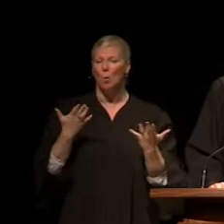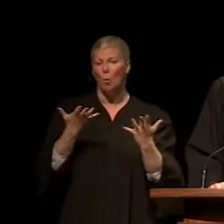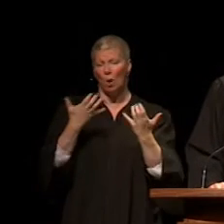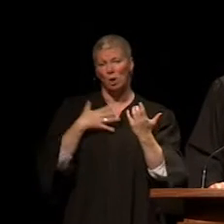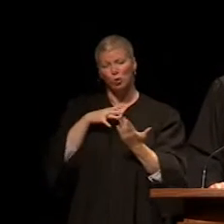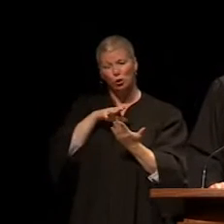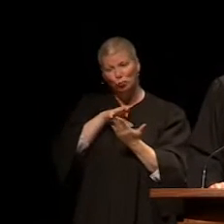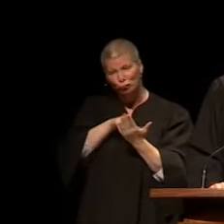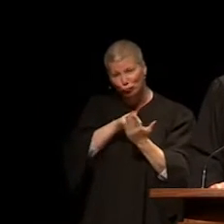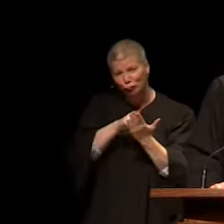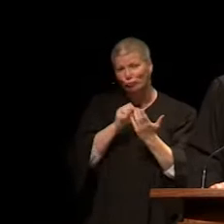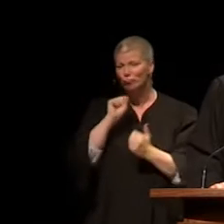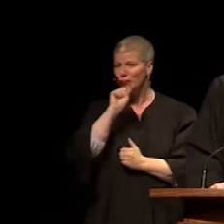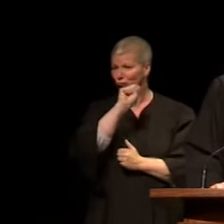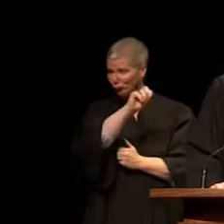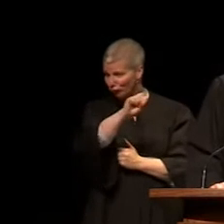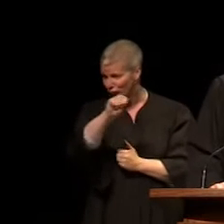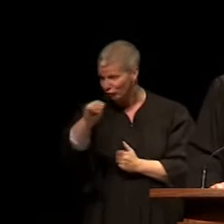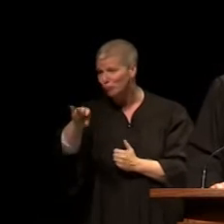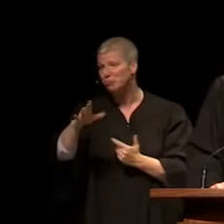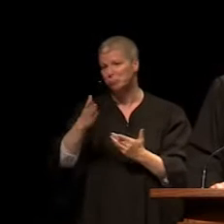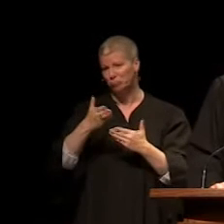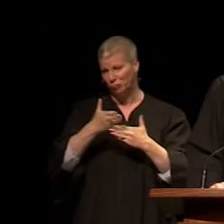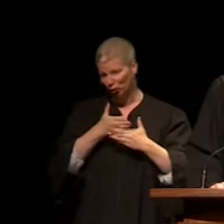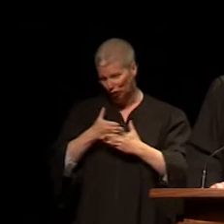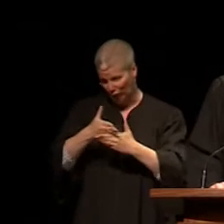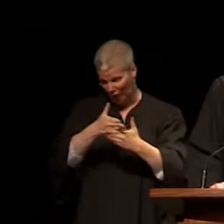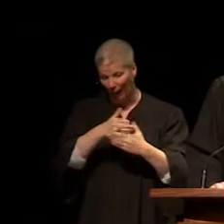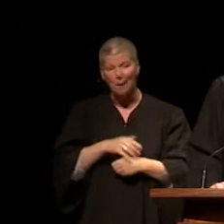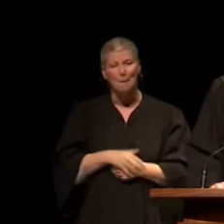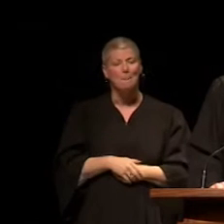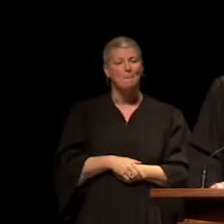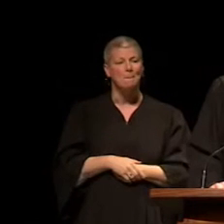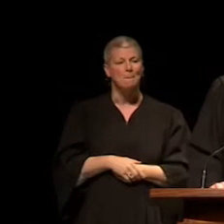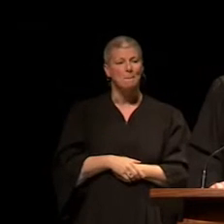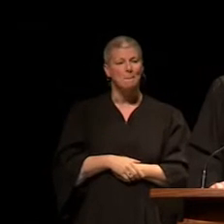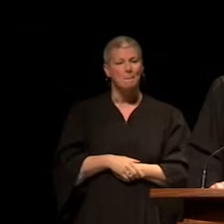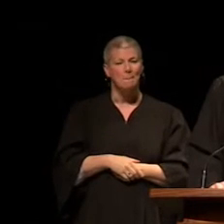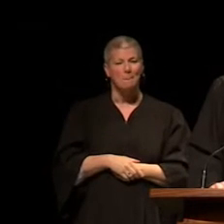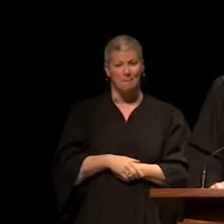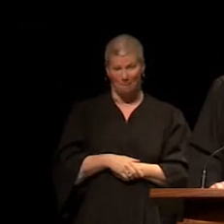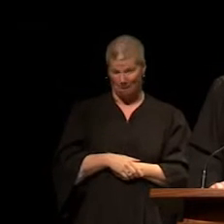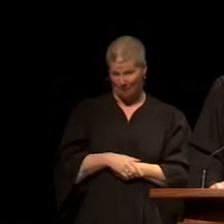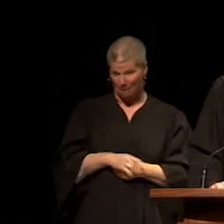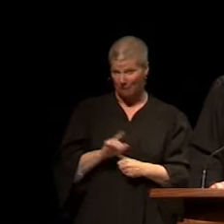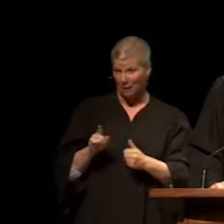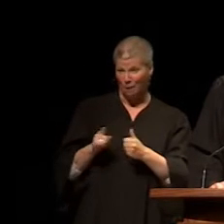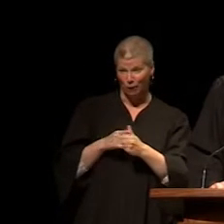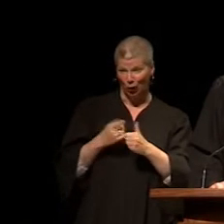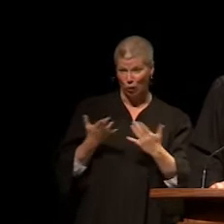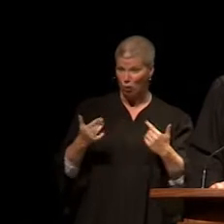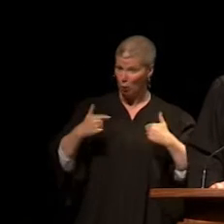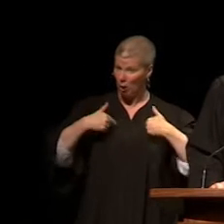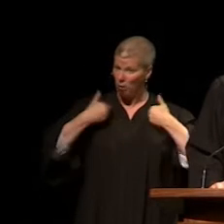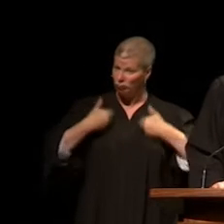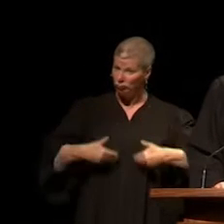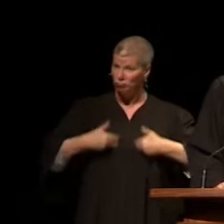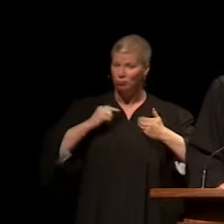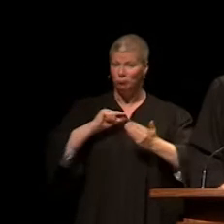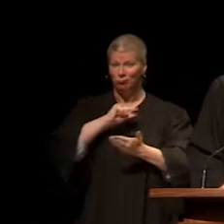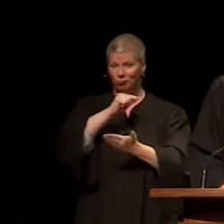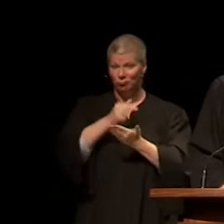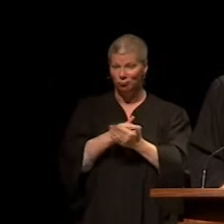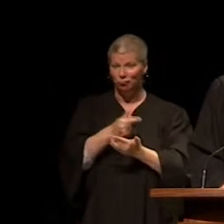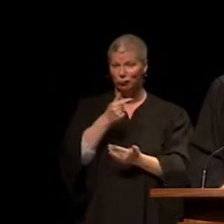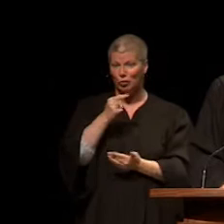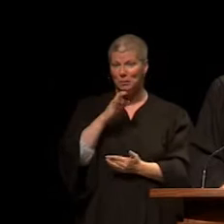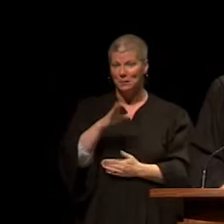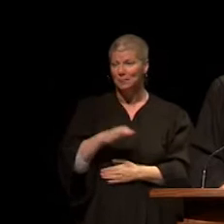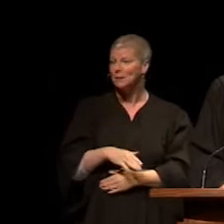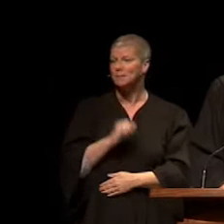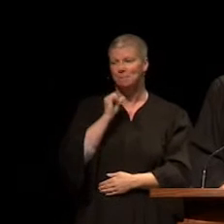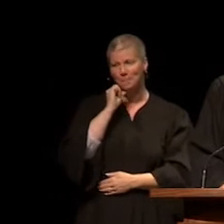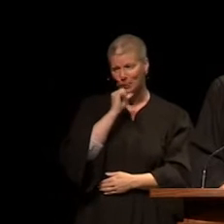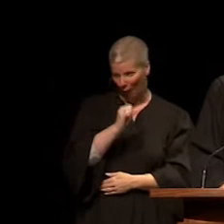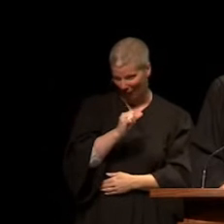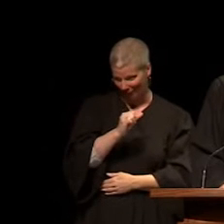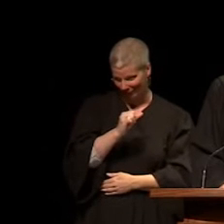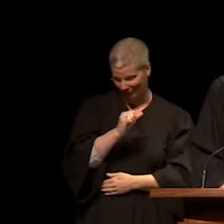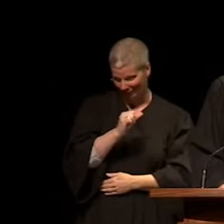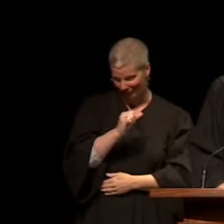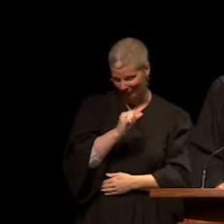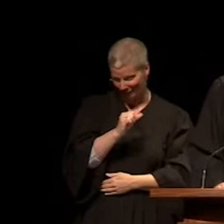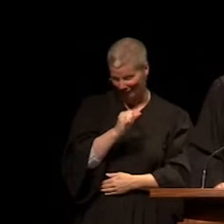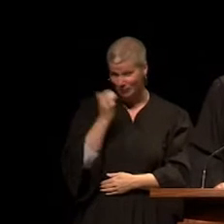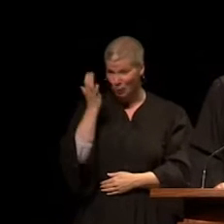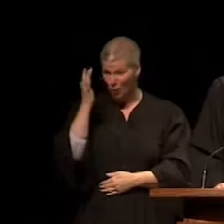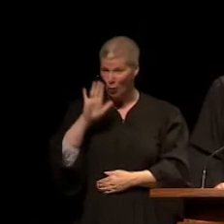you. To start with, I did not graduate from George Brown. The college